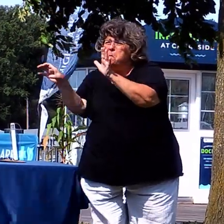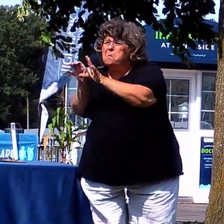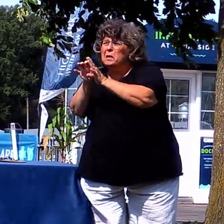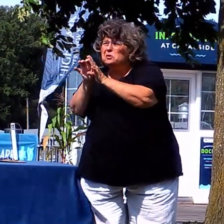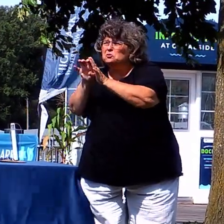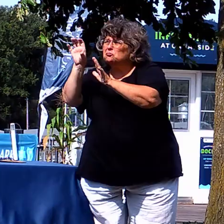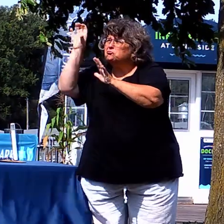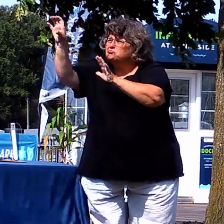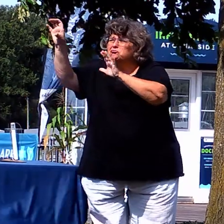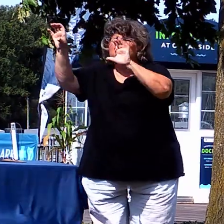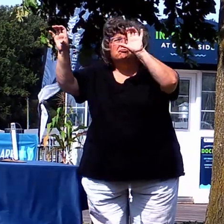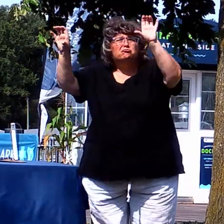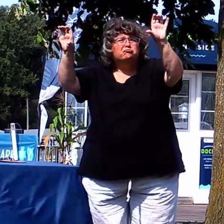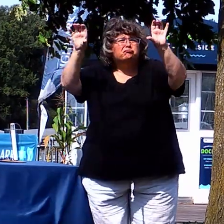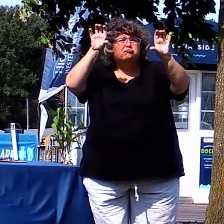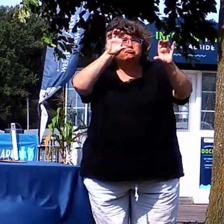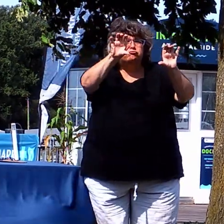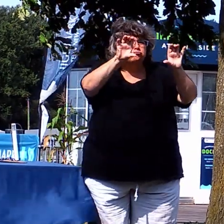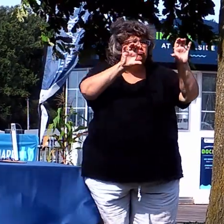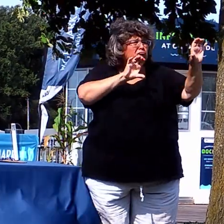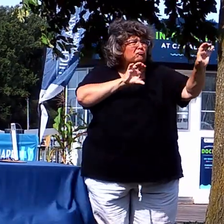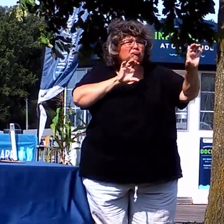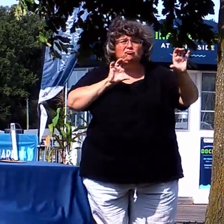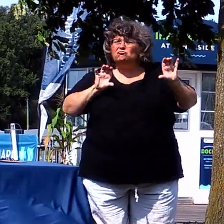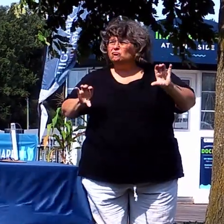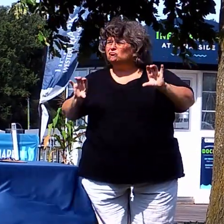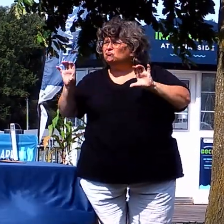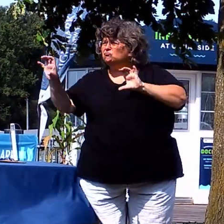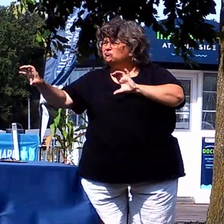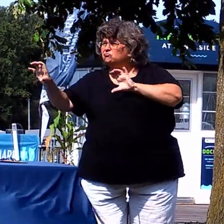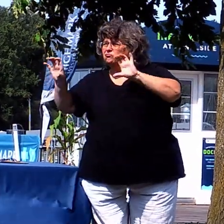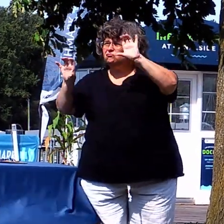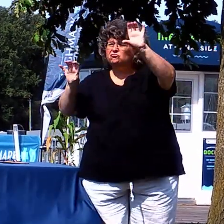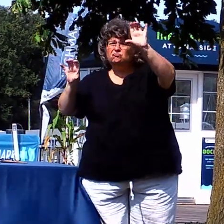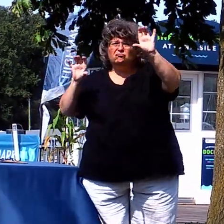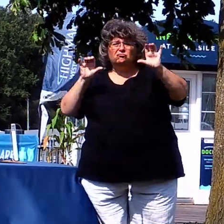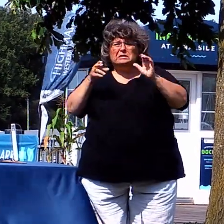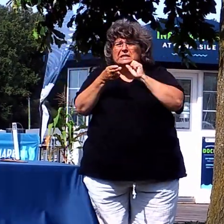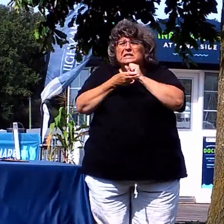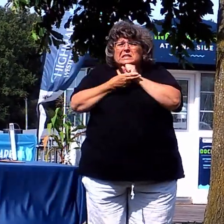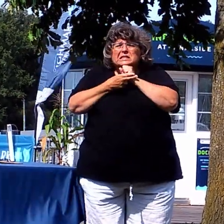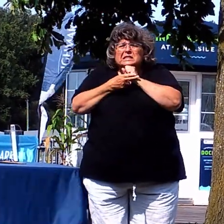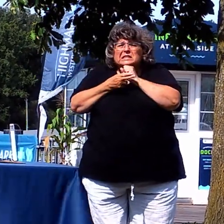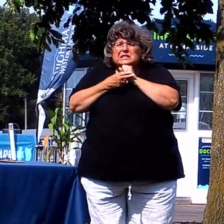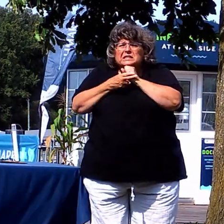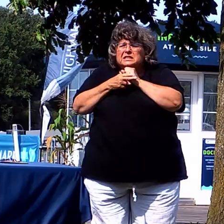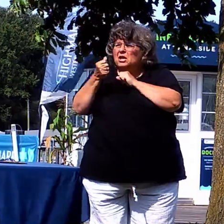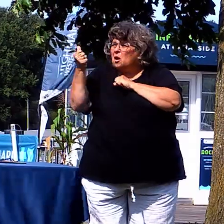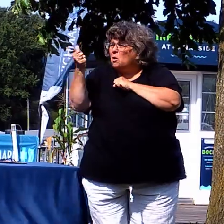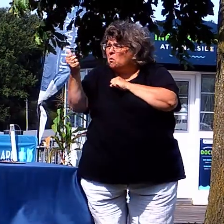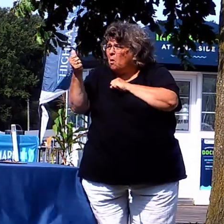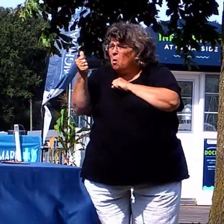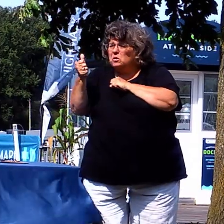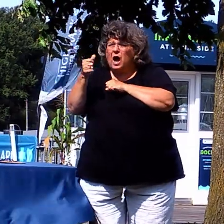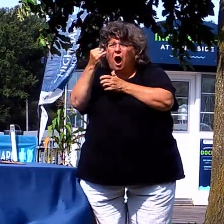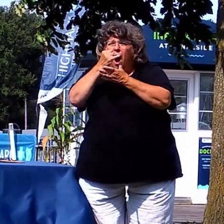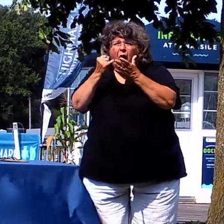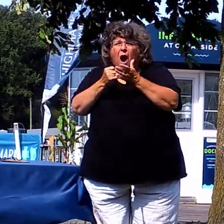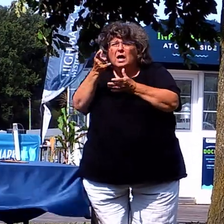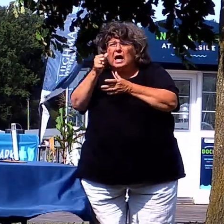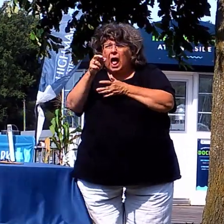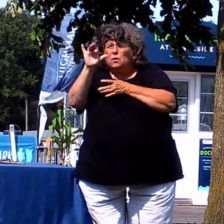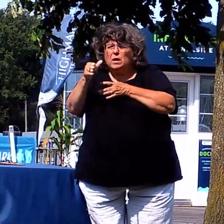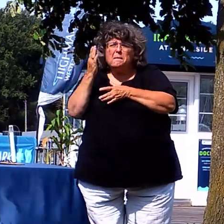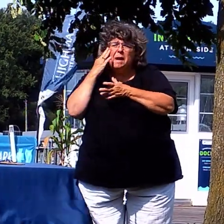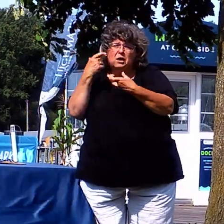Ramon walking into his sister's room, in which she's taking all his drawings that were crumpled up, and she's been saving them and making her own type of gallery in her